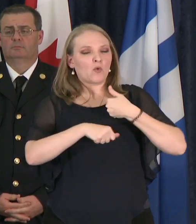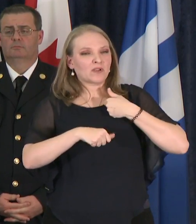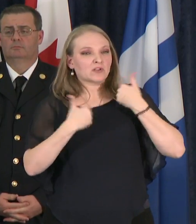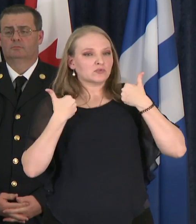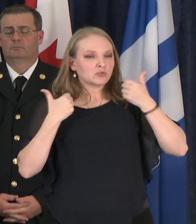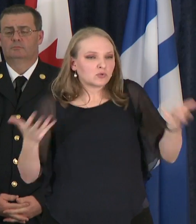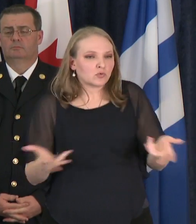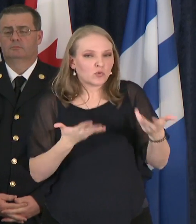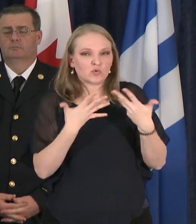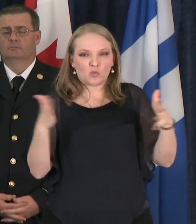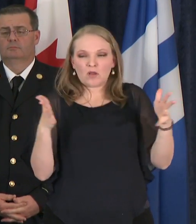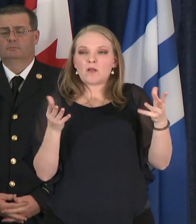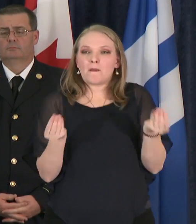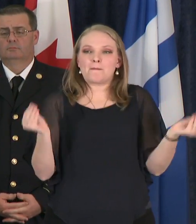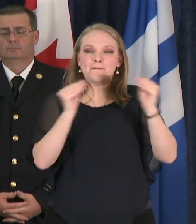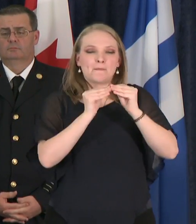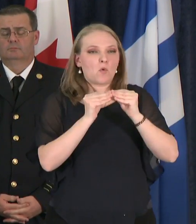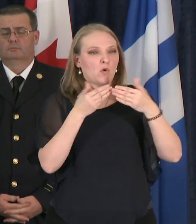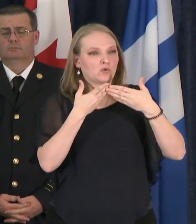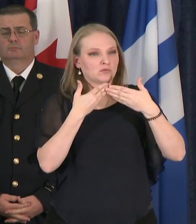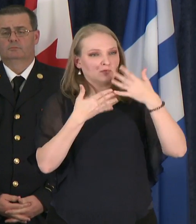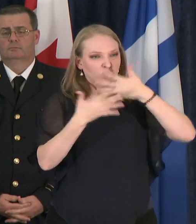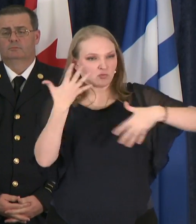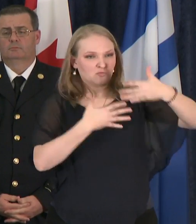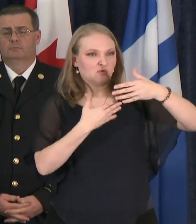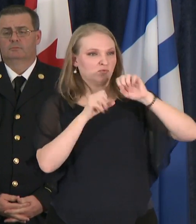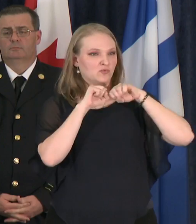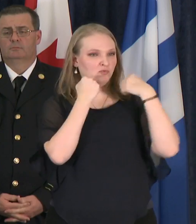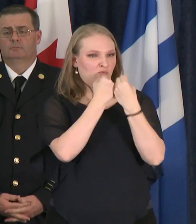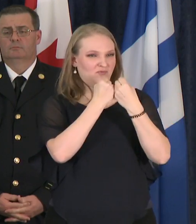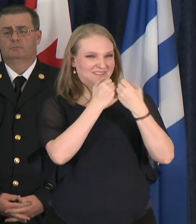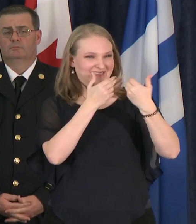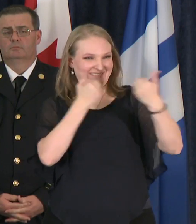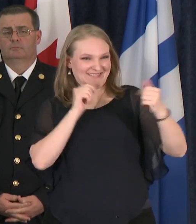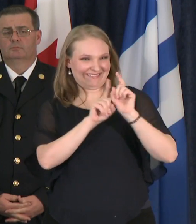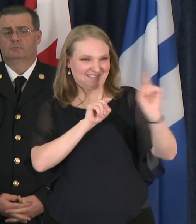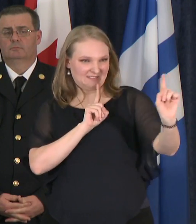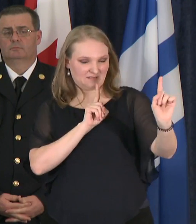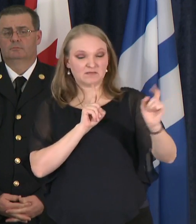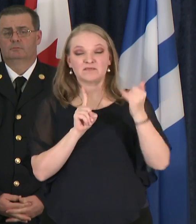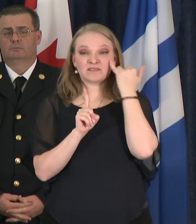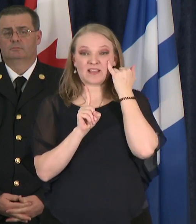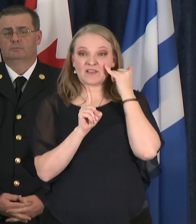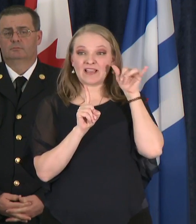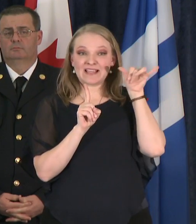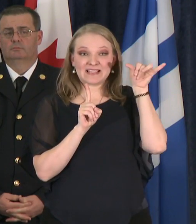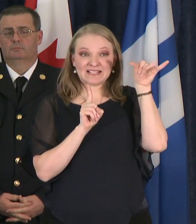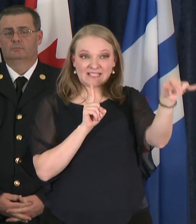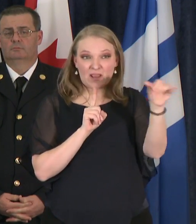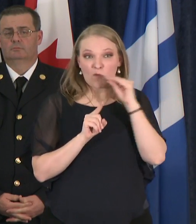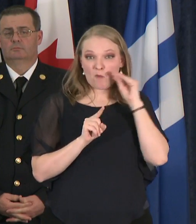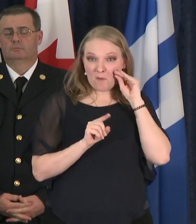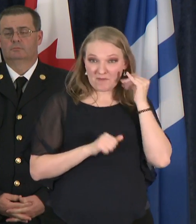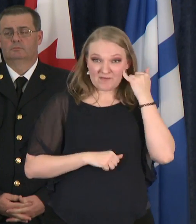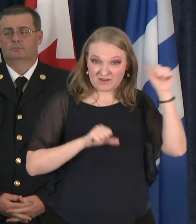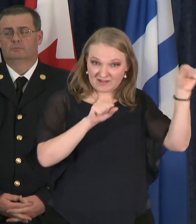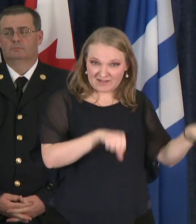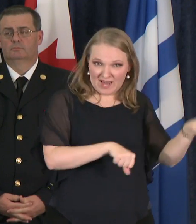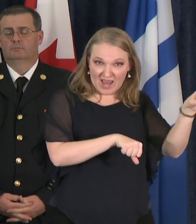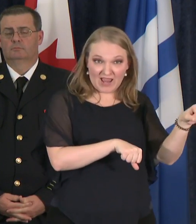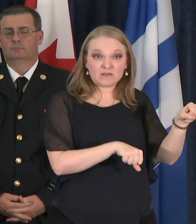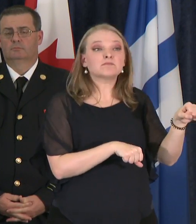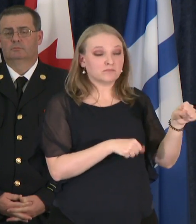distancing, and that includes on public transit. So if people who can stay home do stay home, then